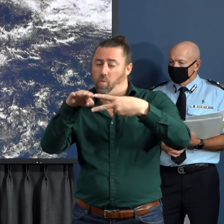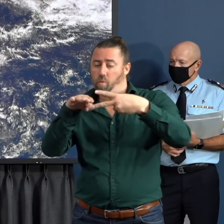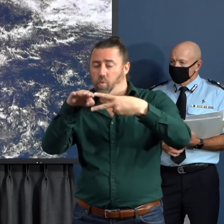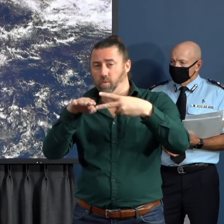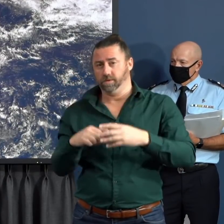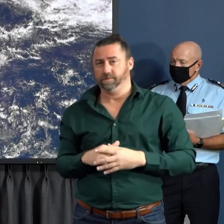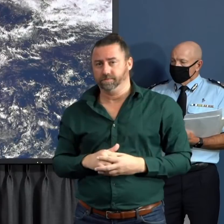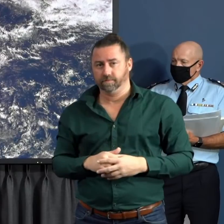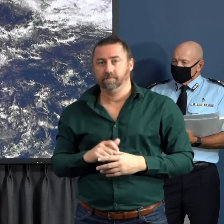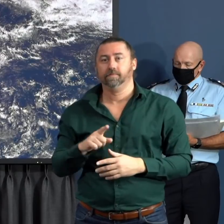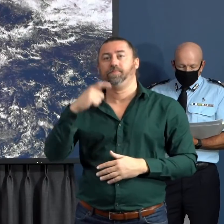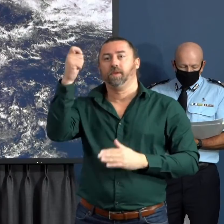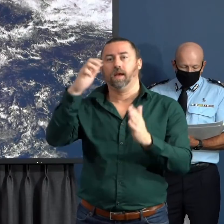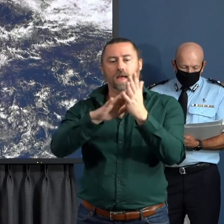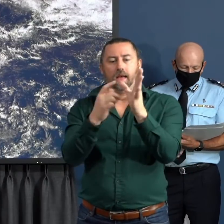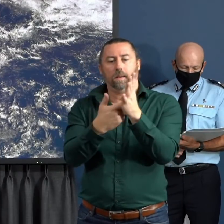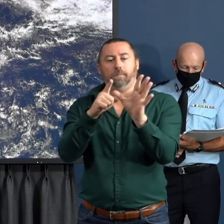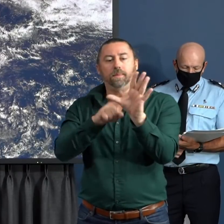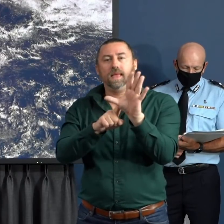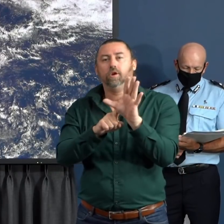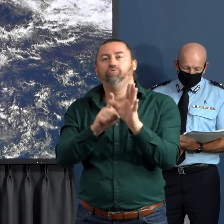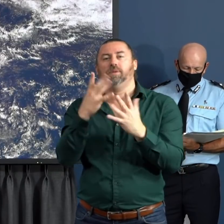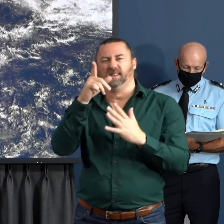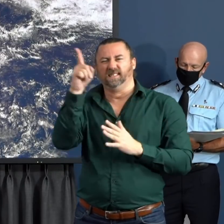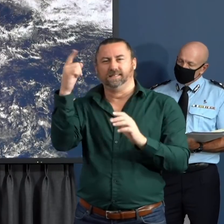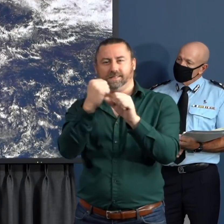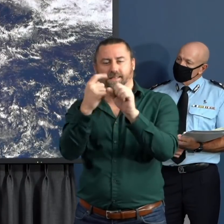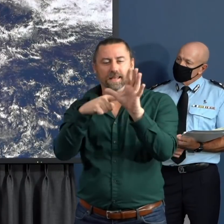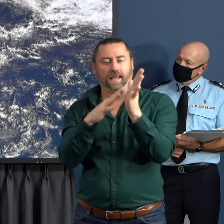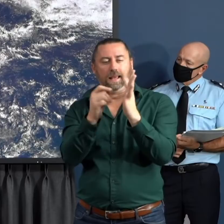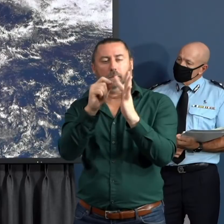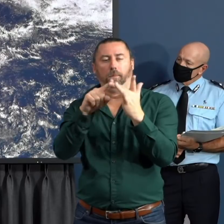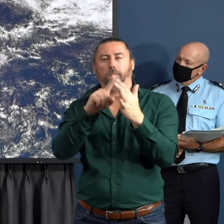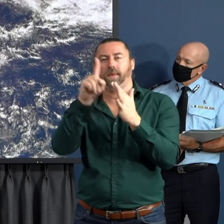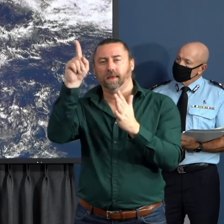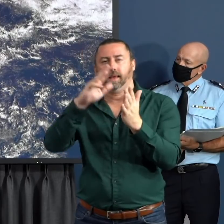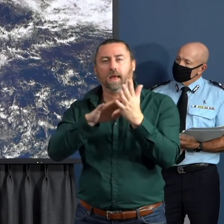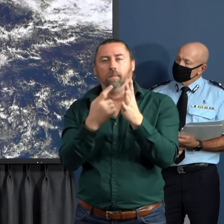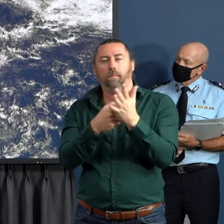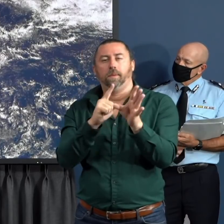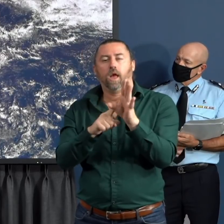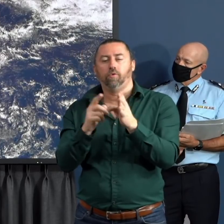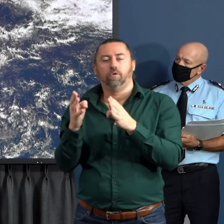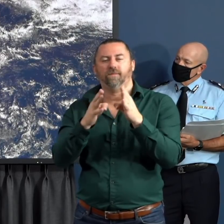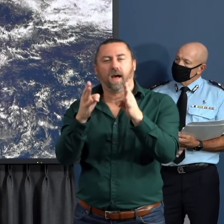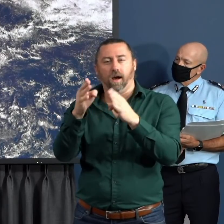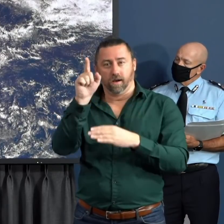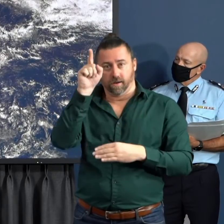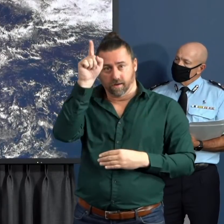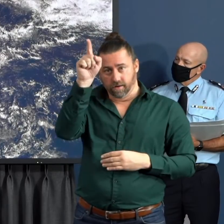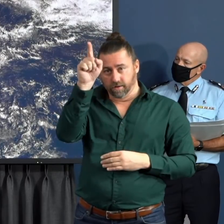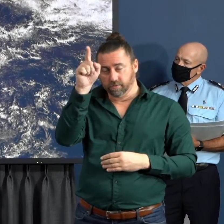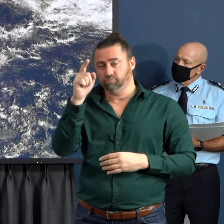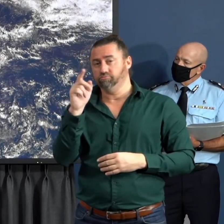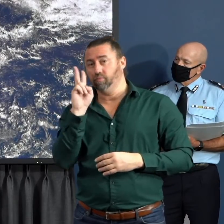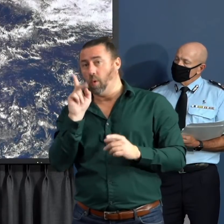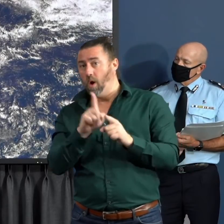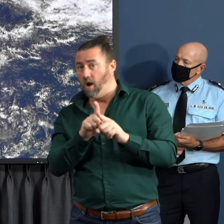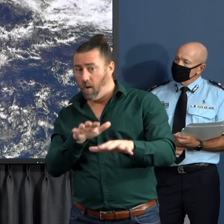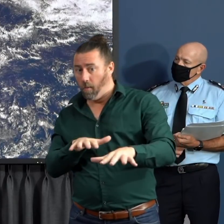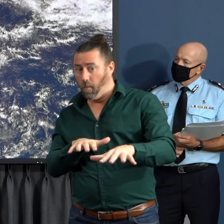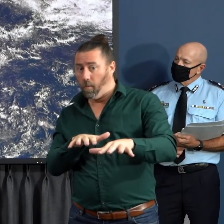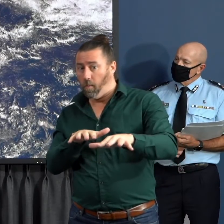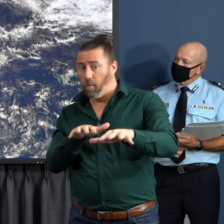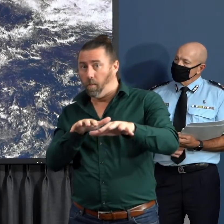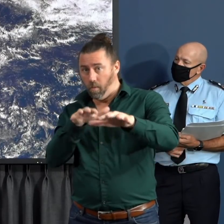to the Mary River, so at Gympie we have seen some peaks this morning, and although it looks like the levels are